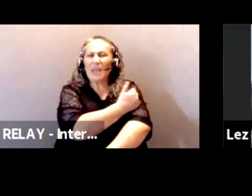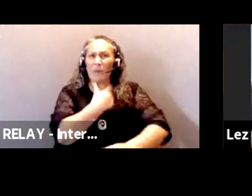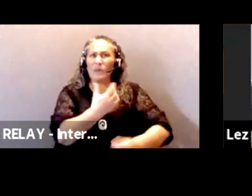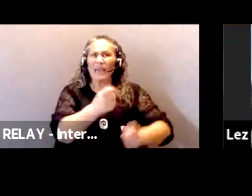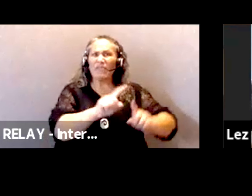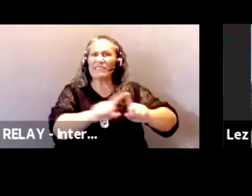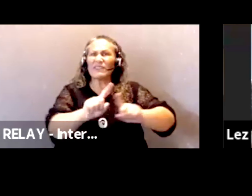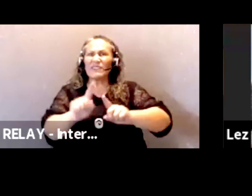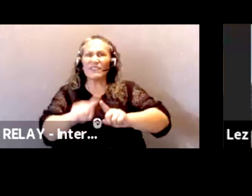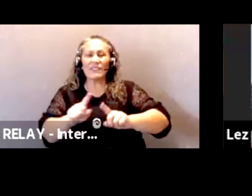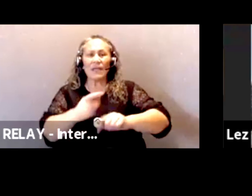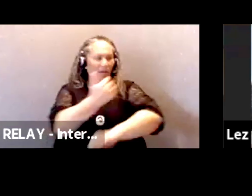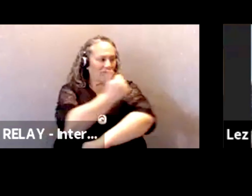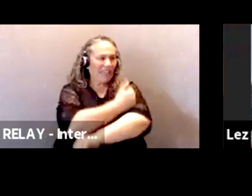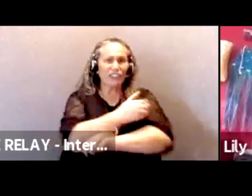Johnson & Johnson?